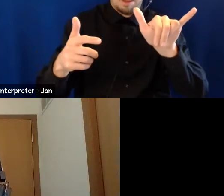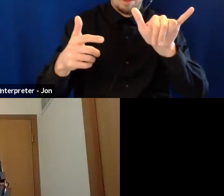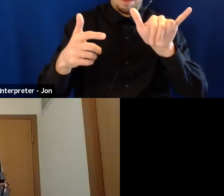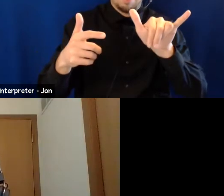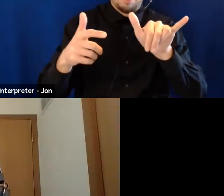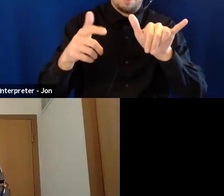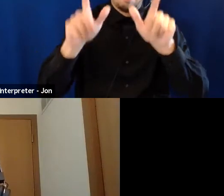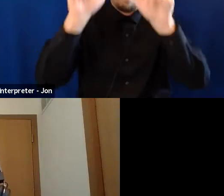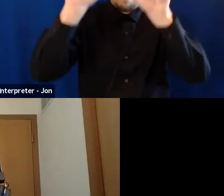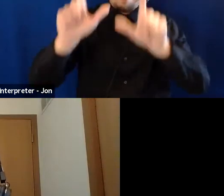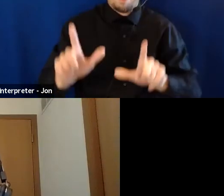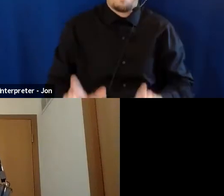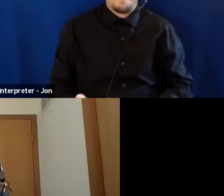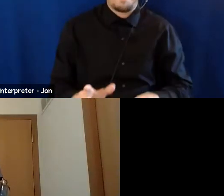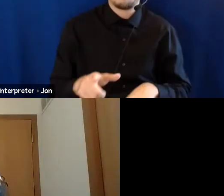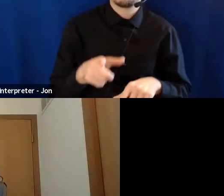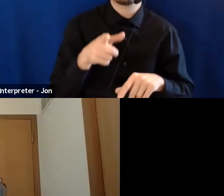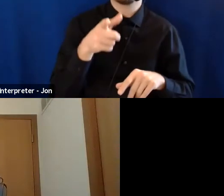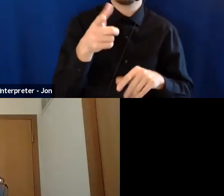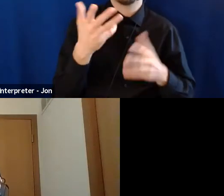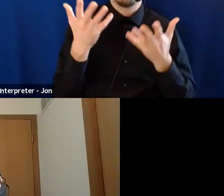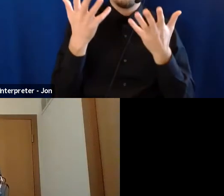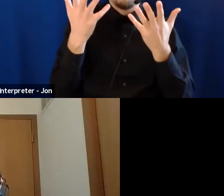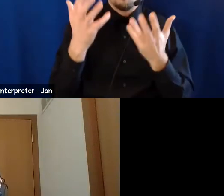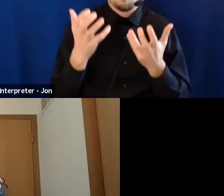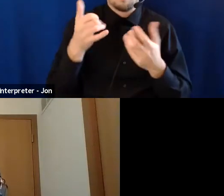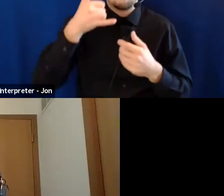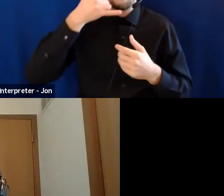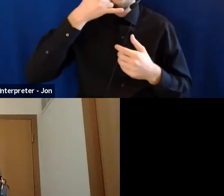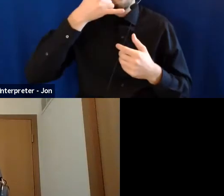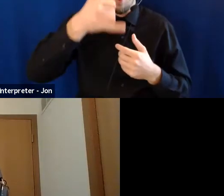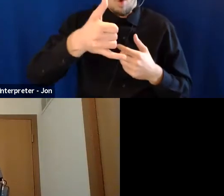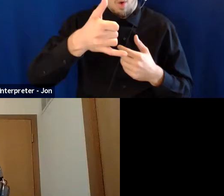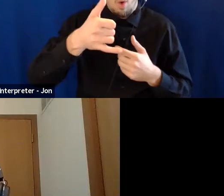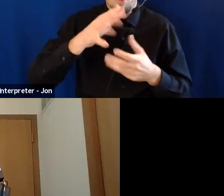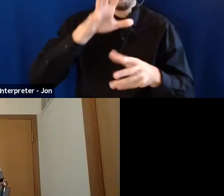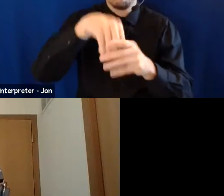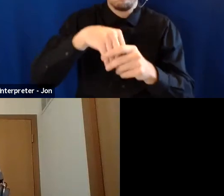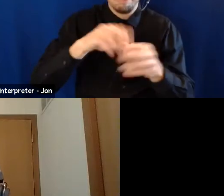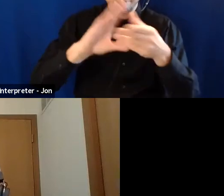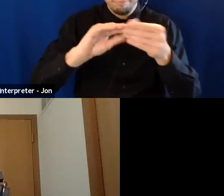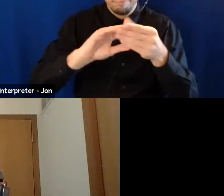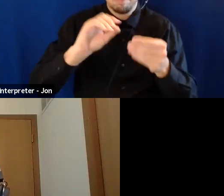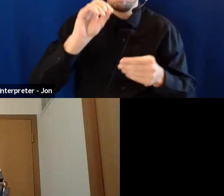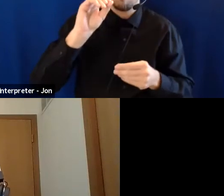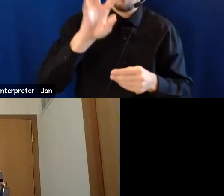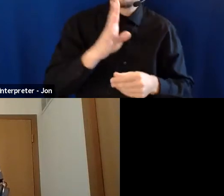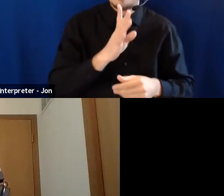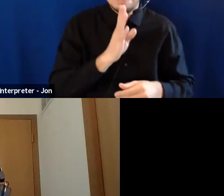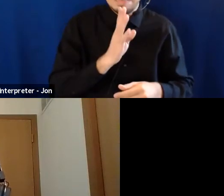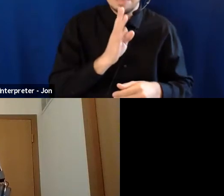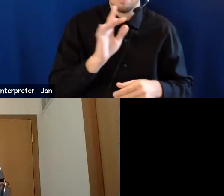If you want to join the conversation by phone or microphone, you can either raise your hand